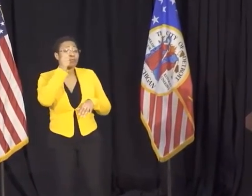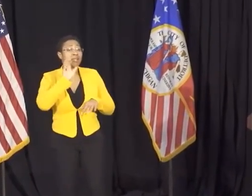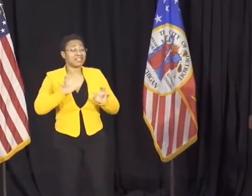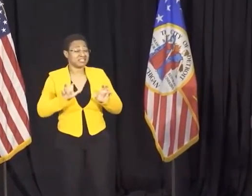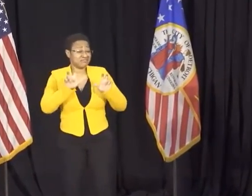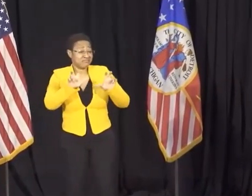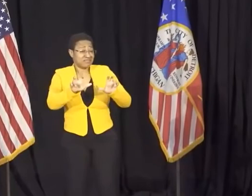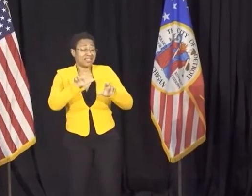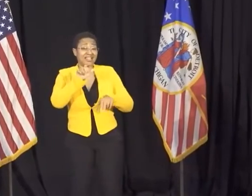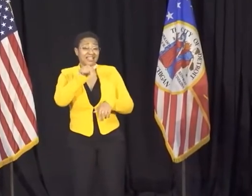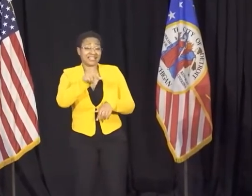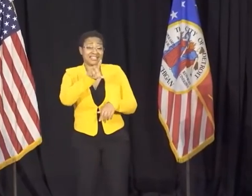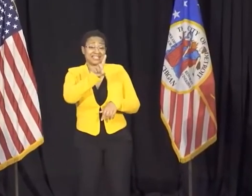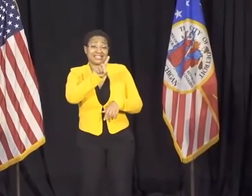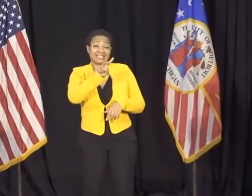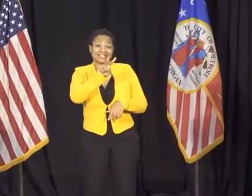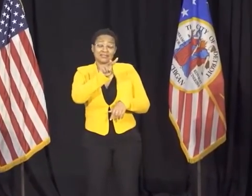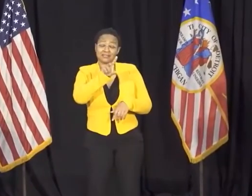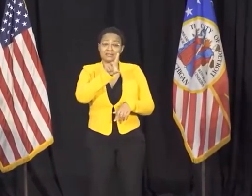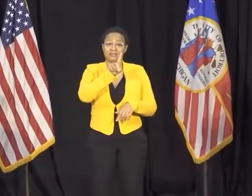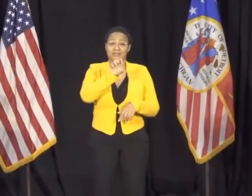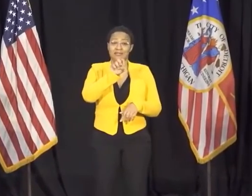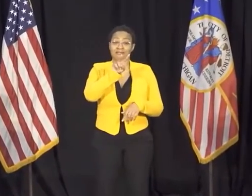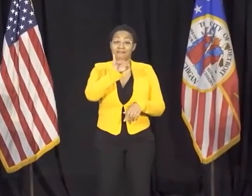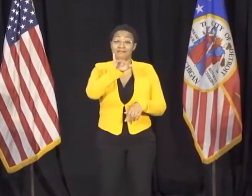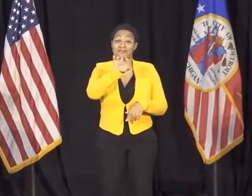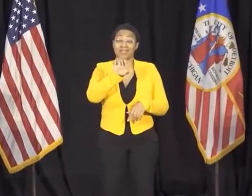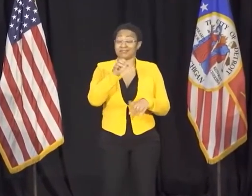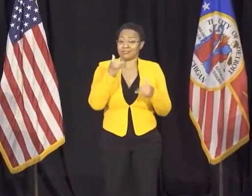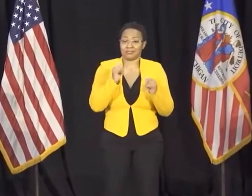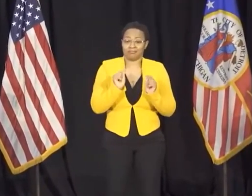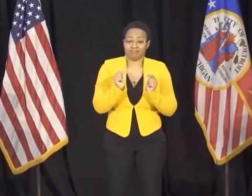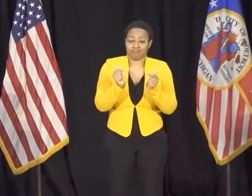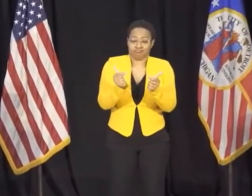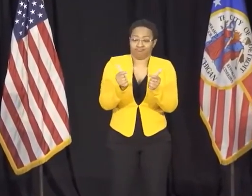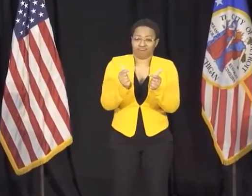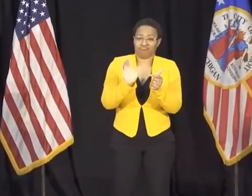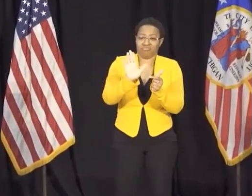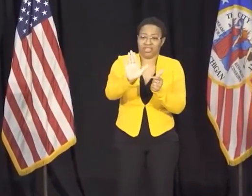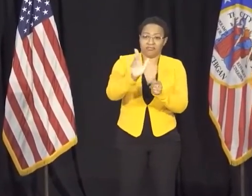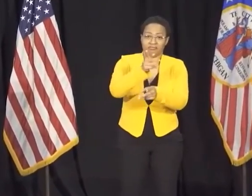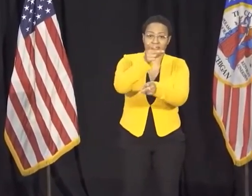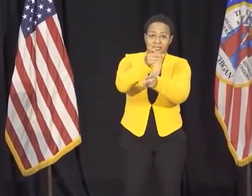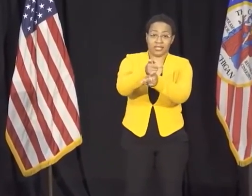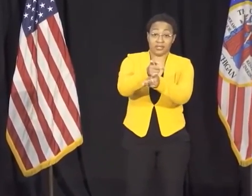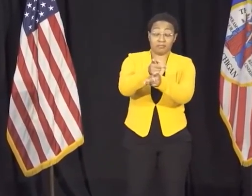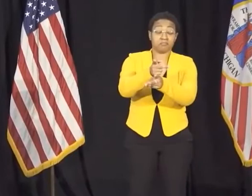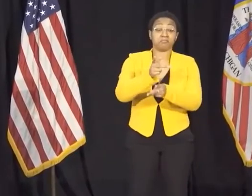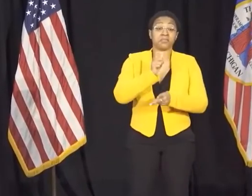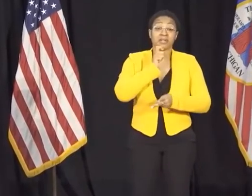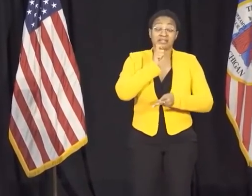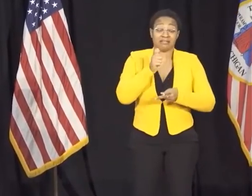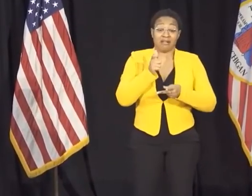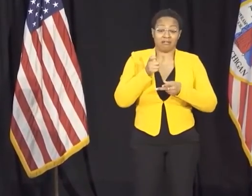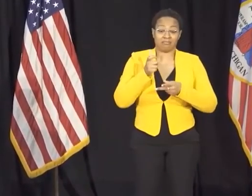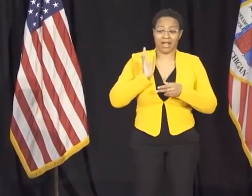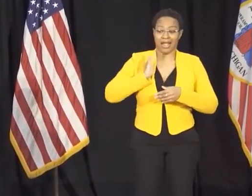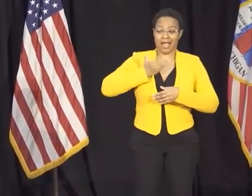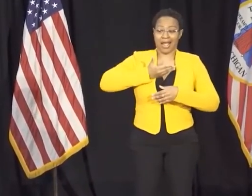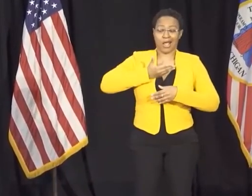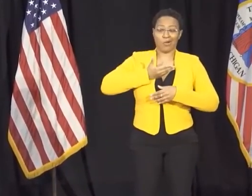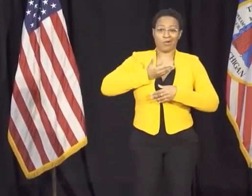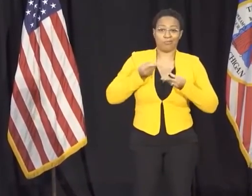device is now going to be in the ownership of families and students. It is not the property of